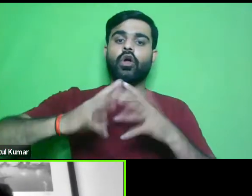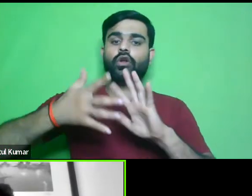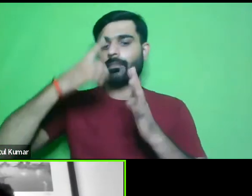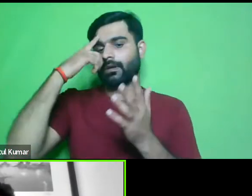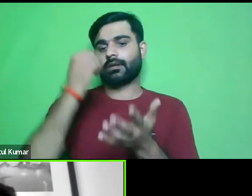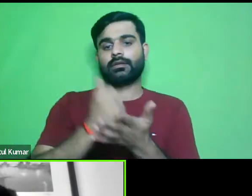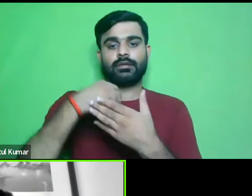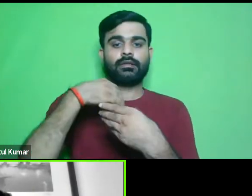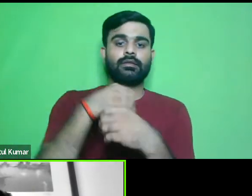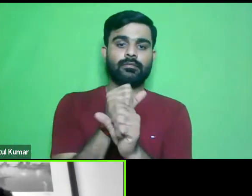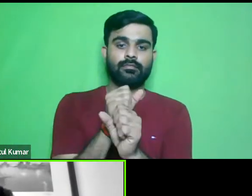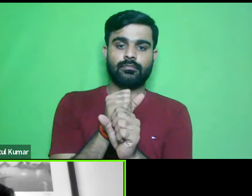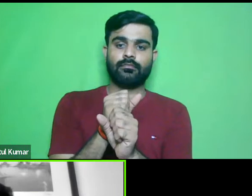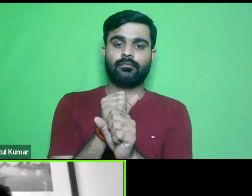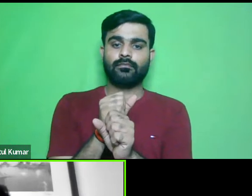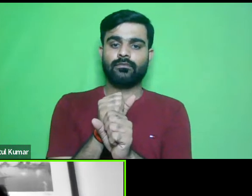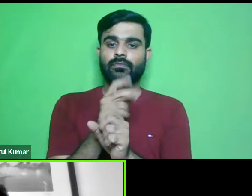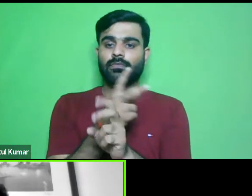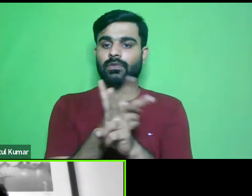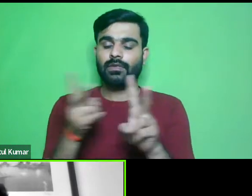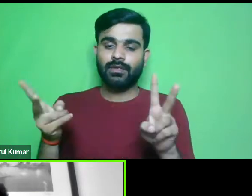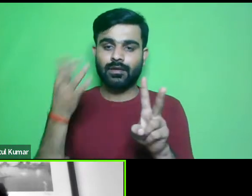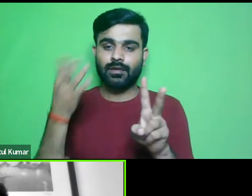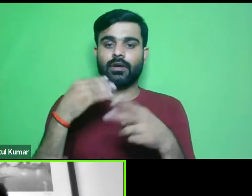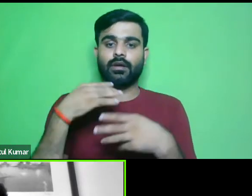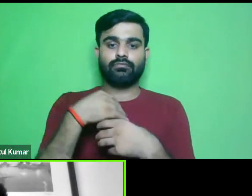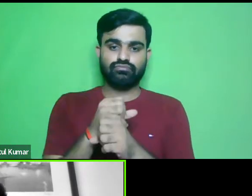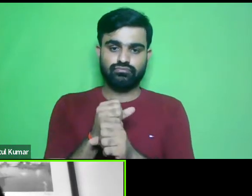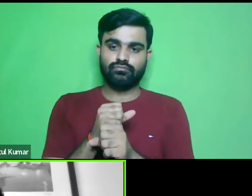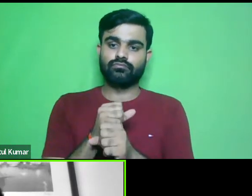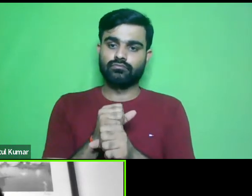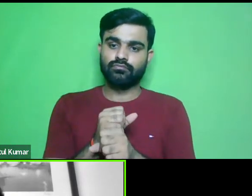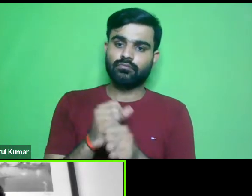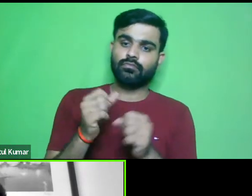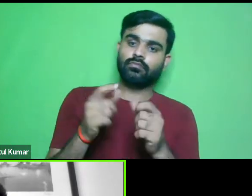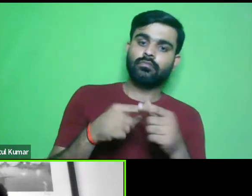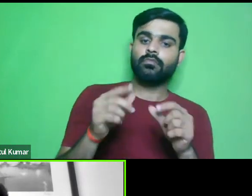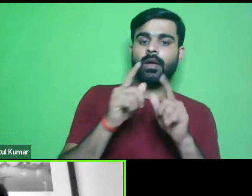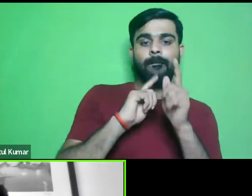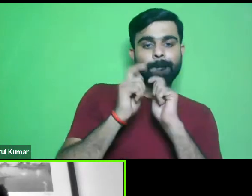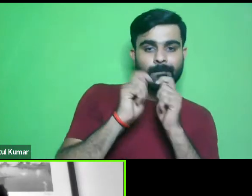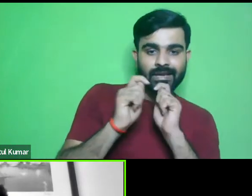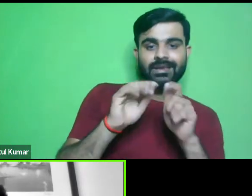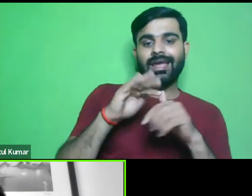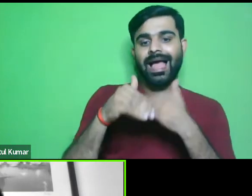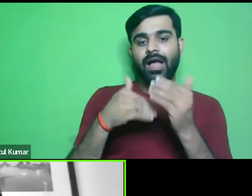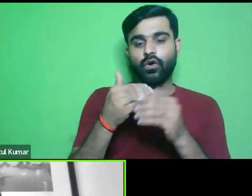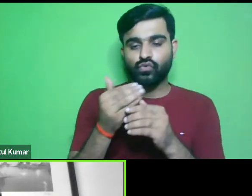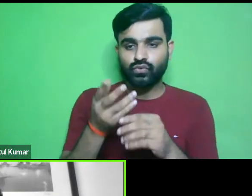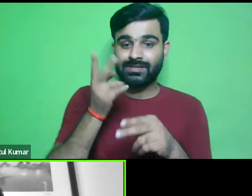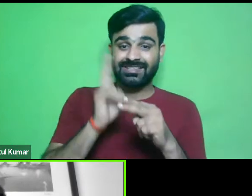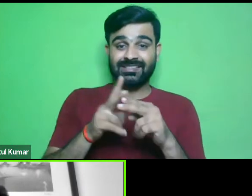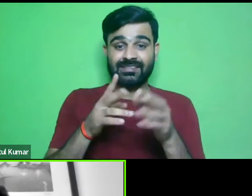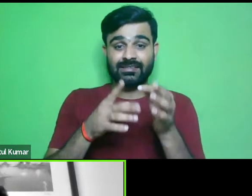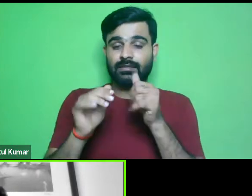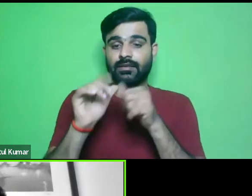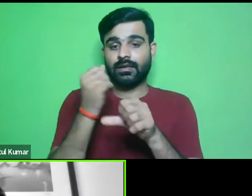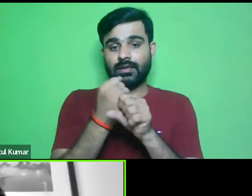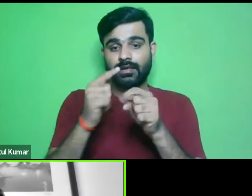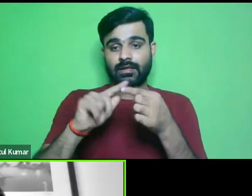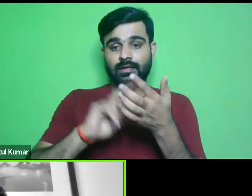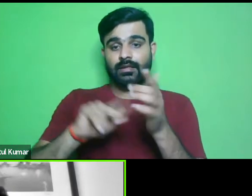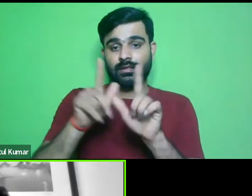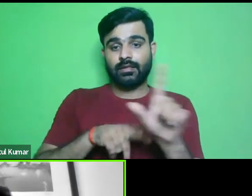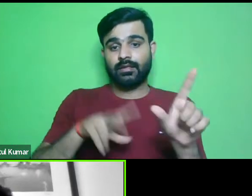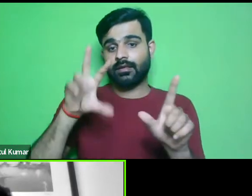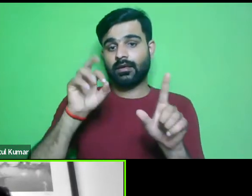decision-making. There have recently been reports in the Indian media about how certain police agencies treat 80%